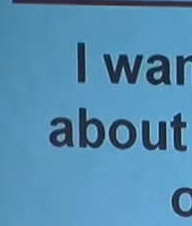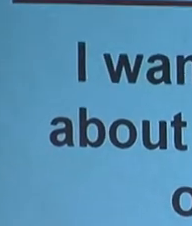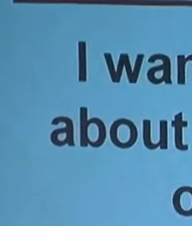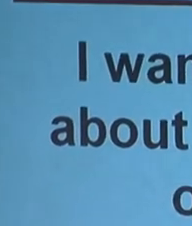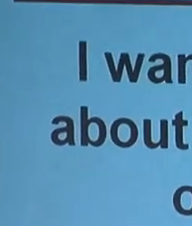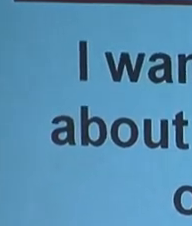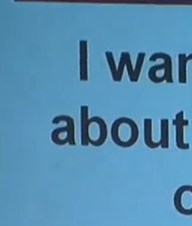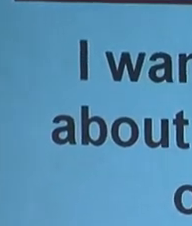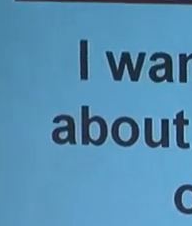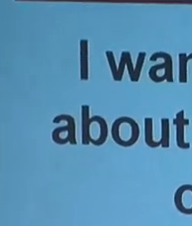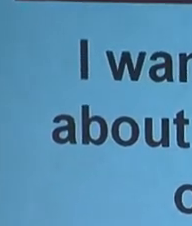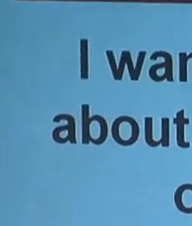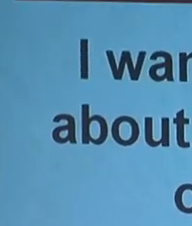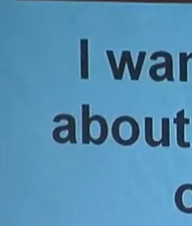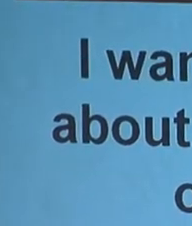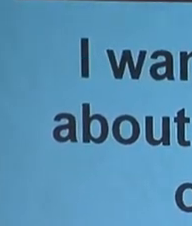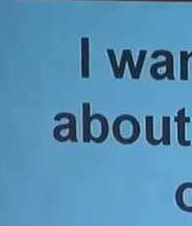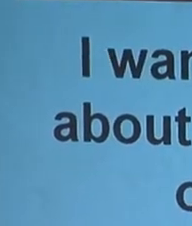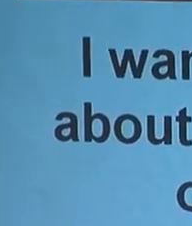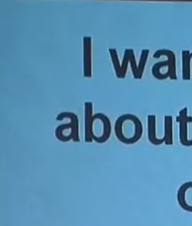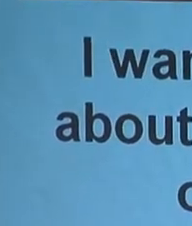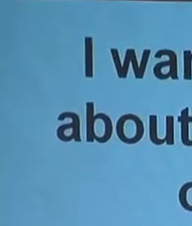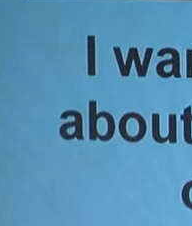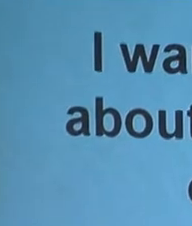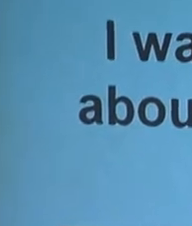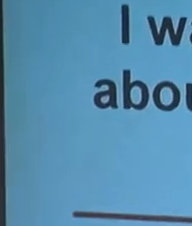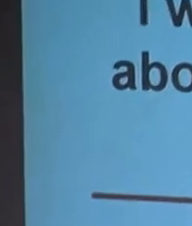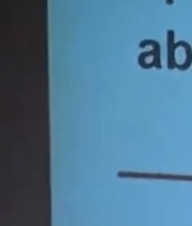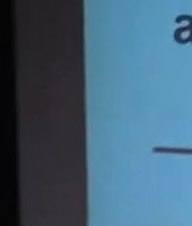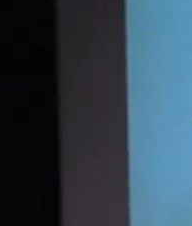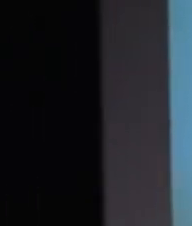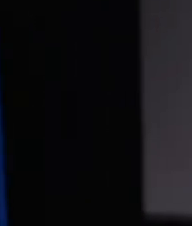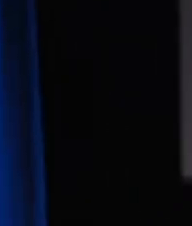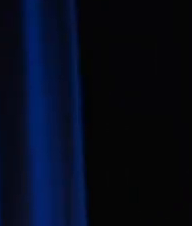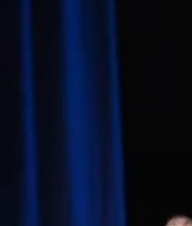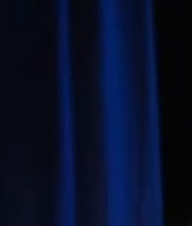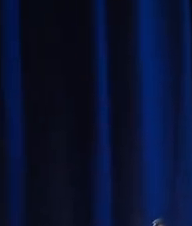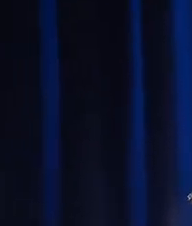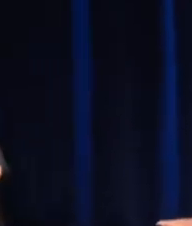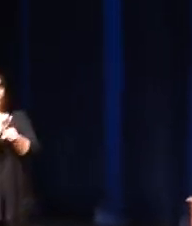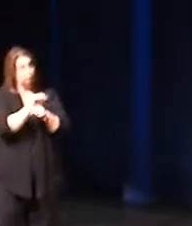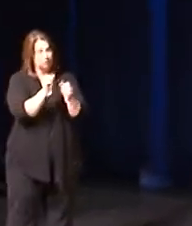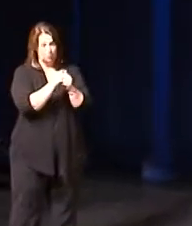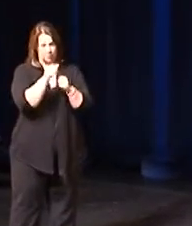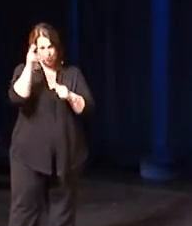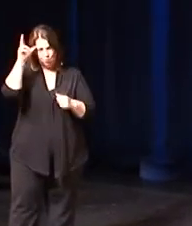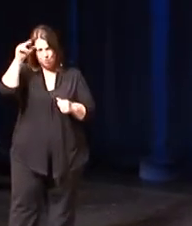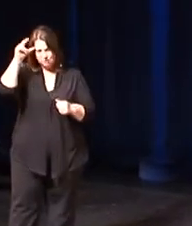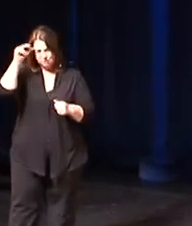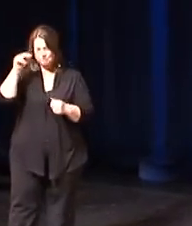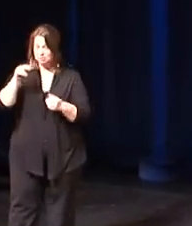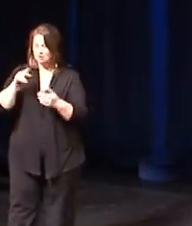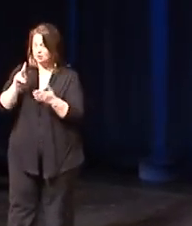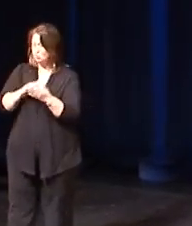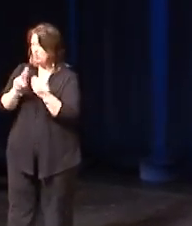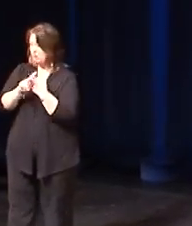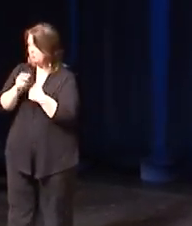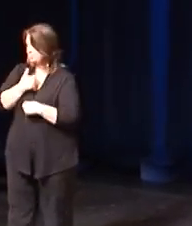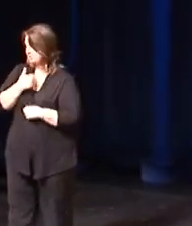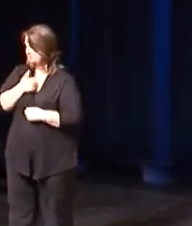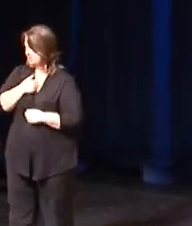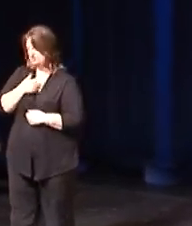60s, I would have gotten addicted to them. Well, instead of out there working with the horses and things like that, programming, I couldn't do